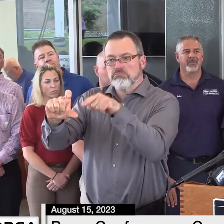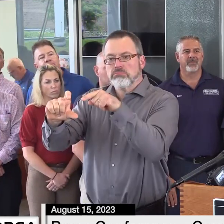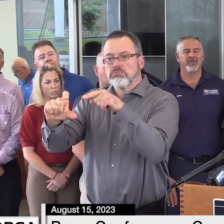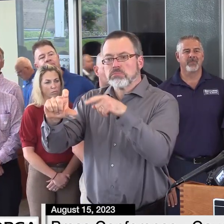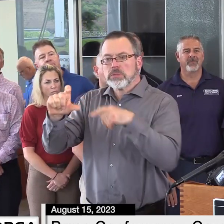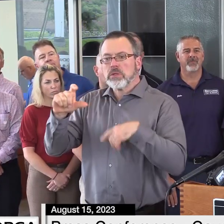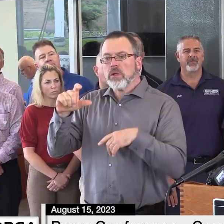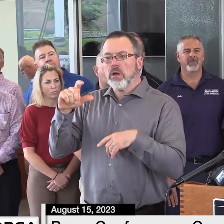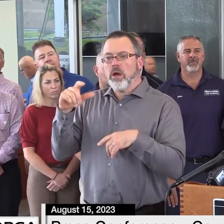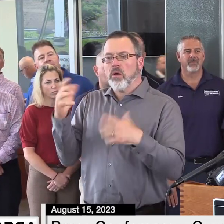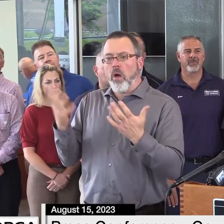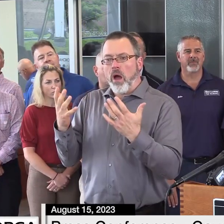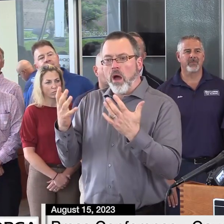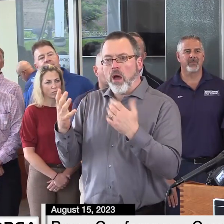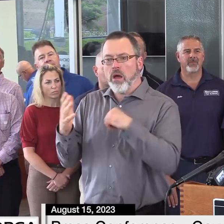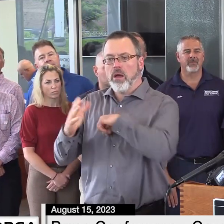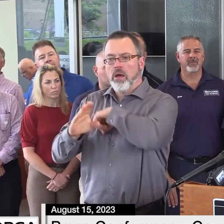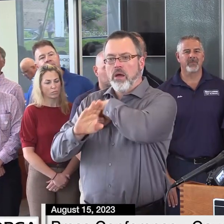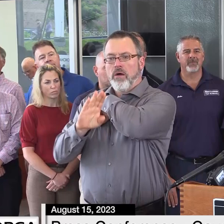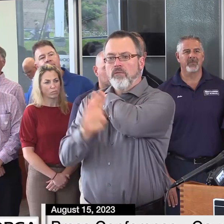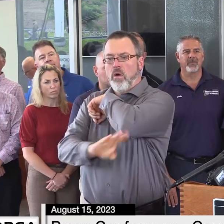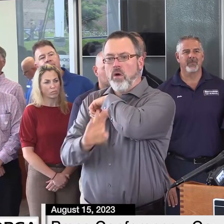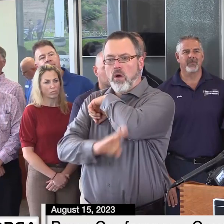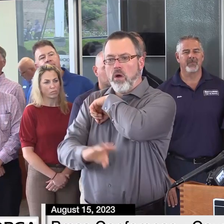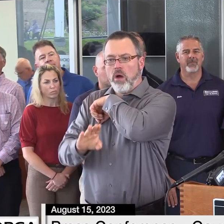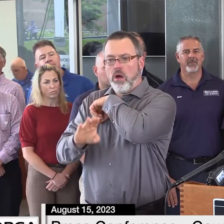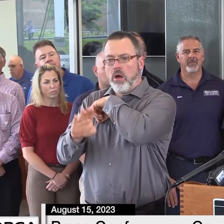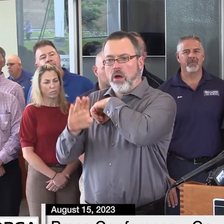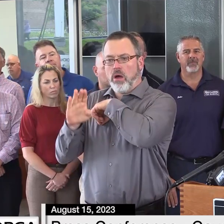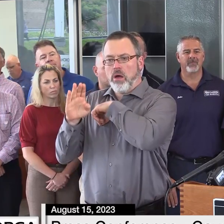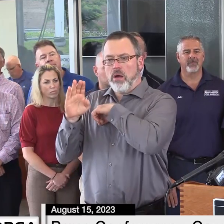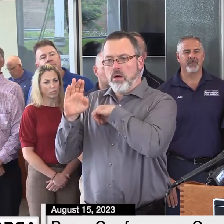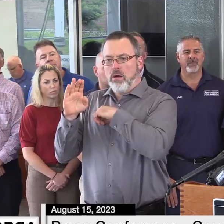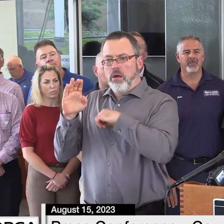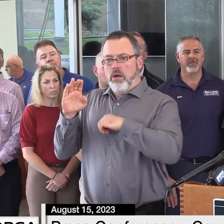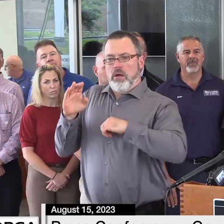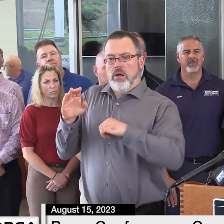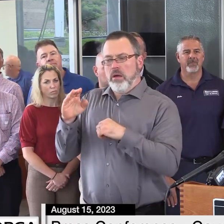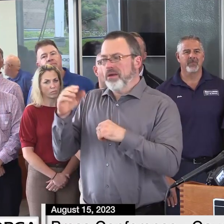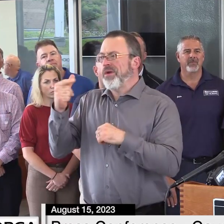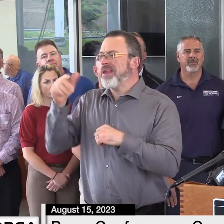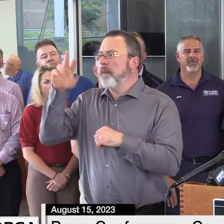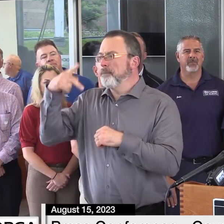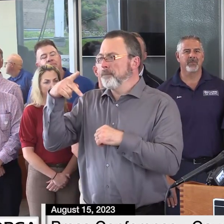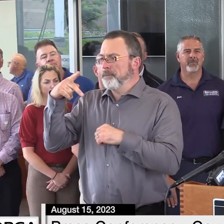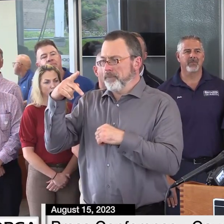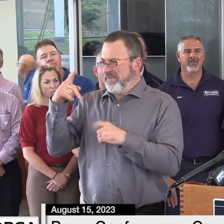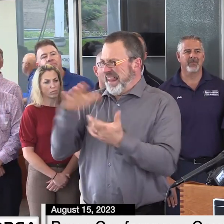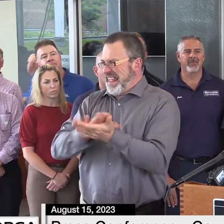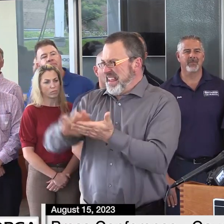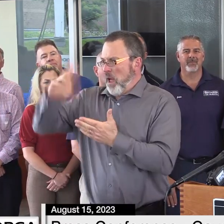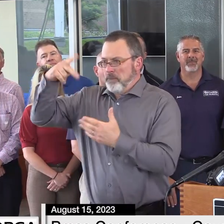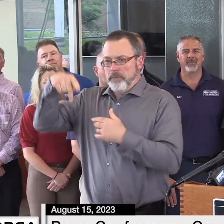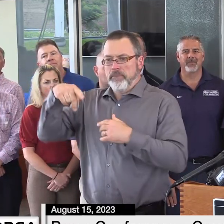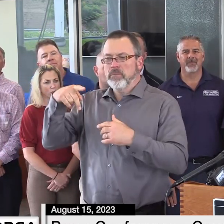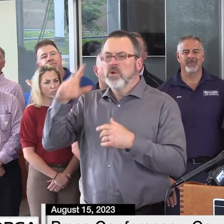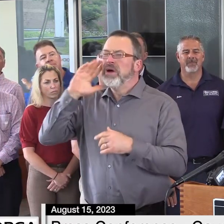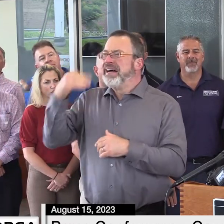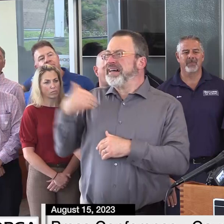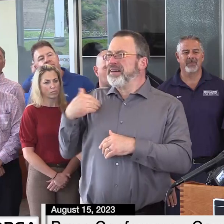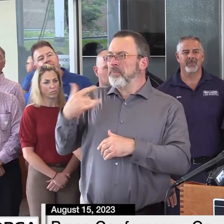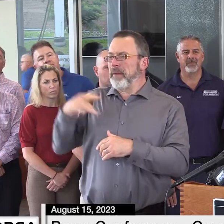fall version of Green Up Day. And we're going to call it Flood Recovery Cleanup Day, which